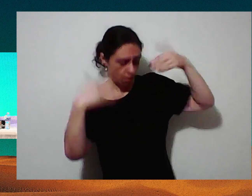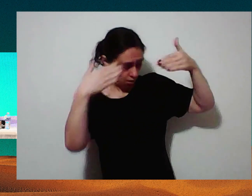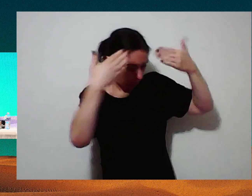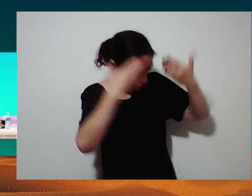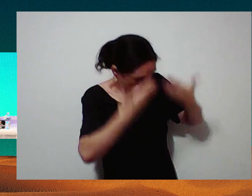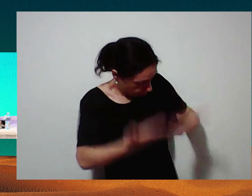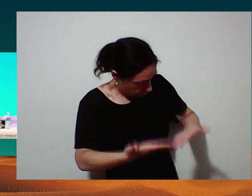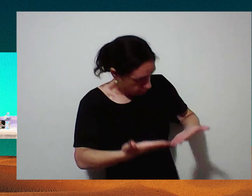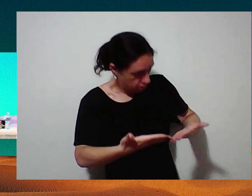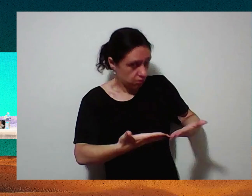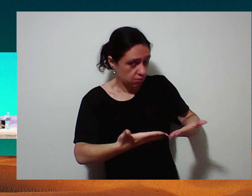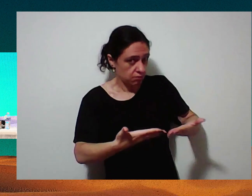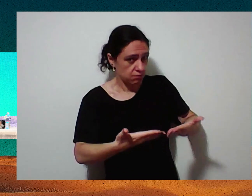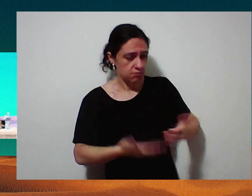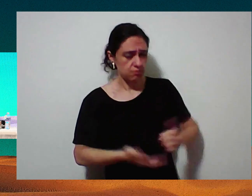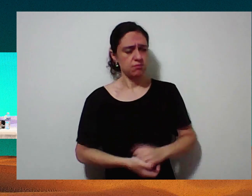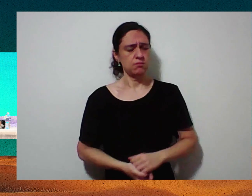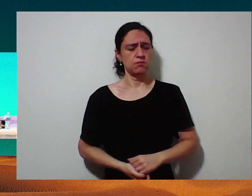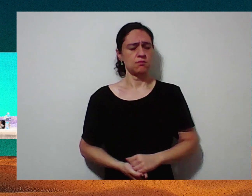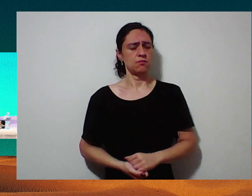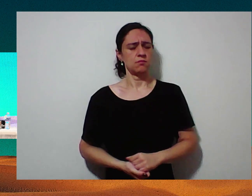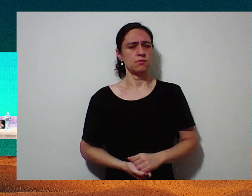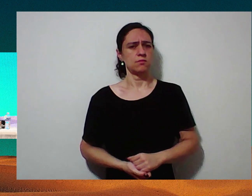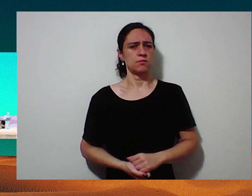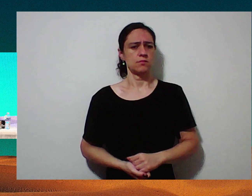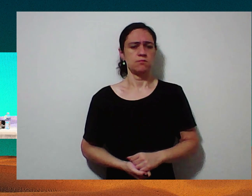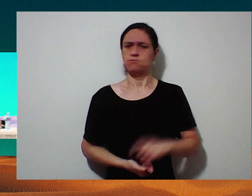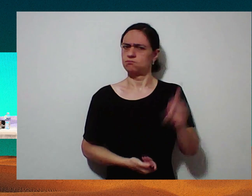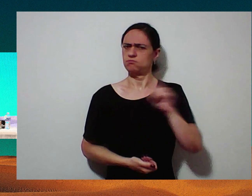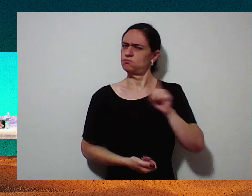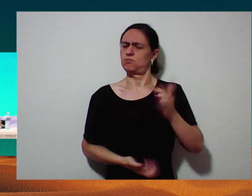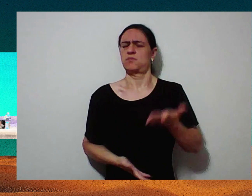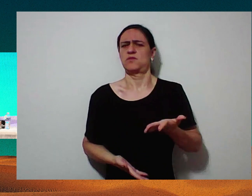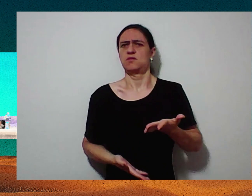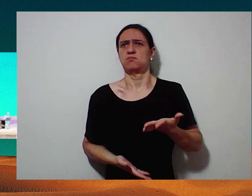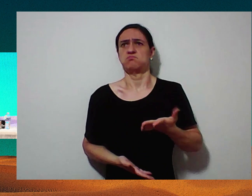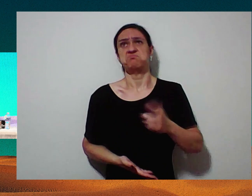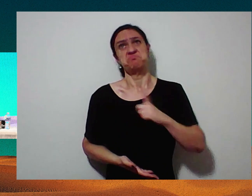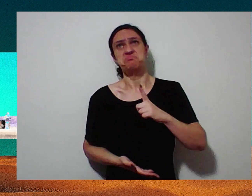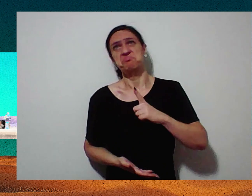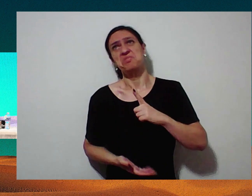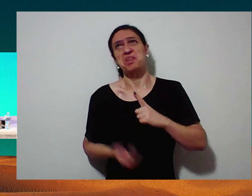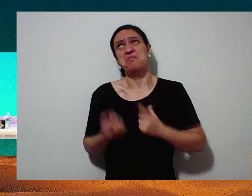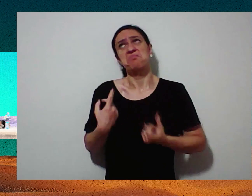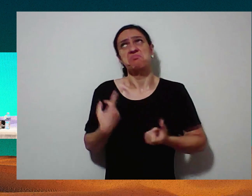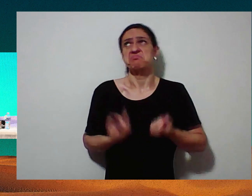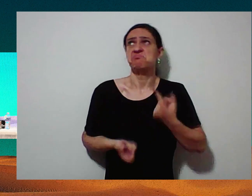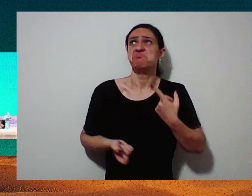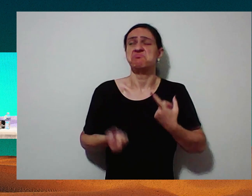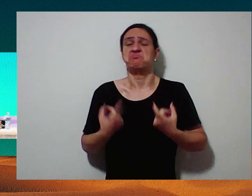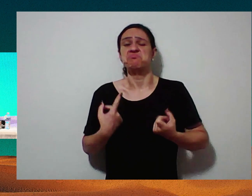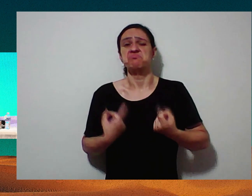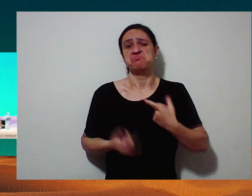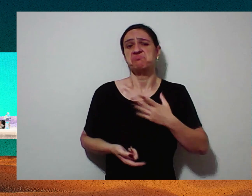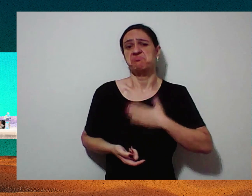they like the devil? Não, alguns poucos podem até ser satanistas. No, maybe some are